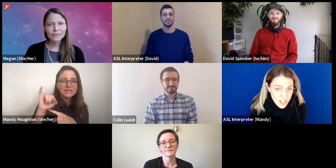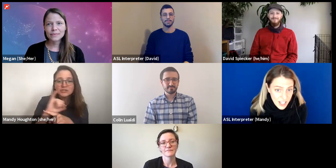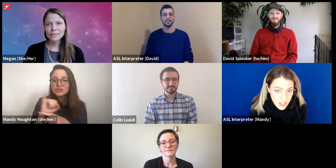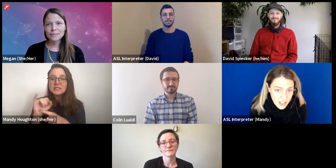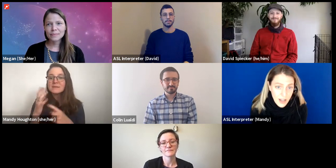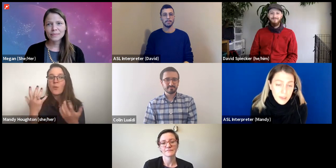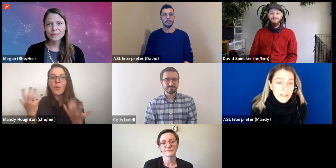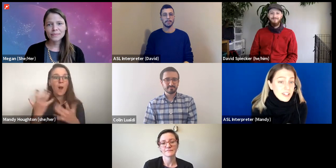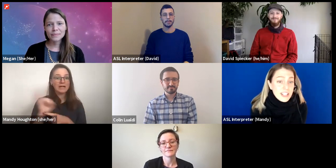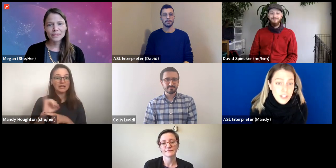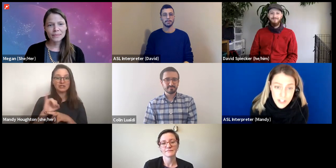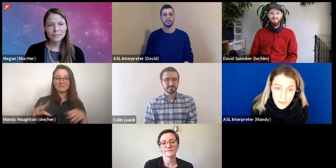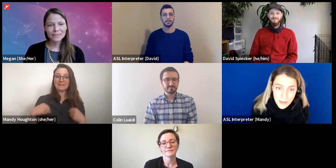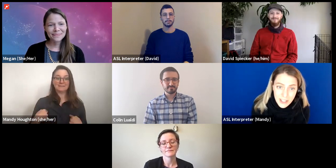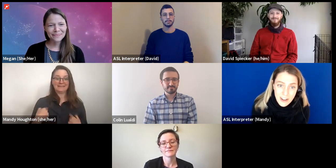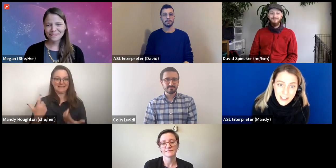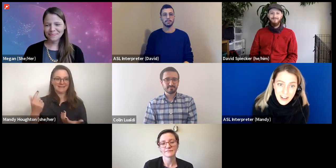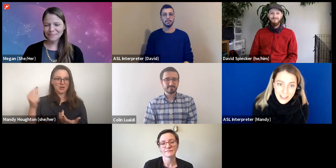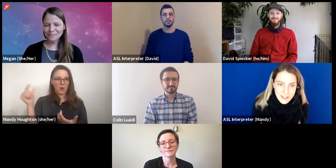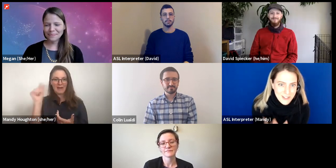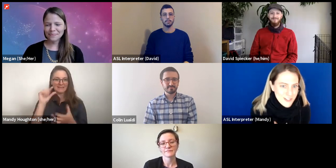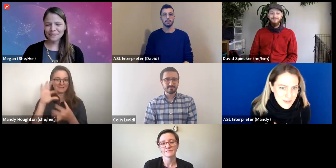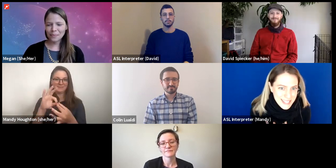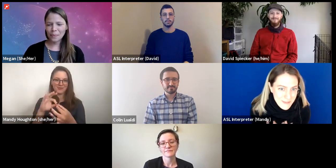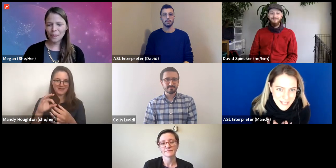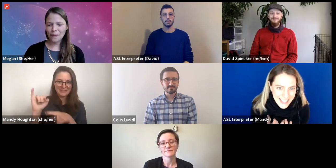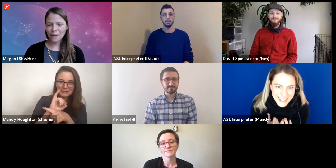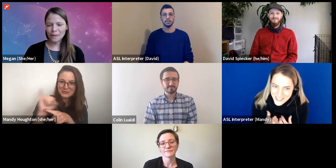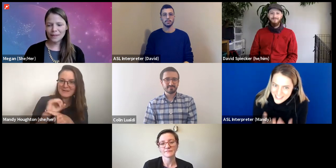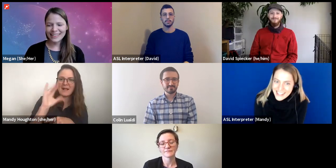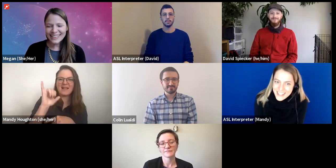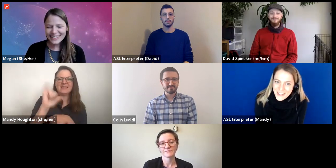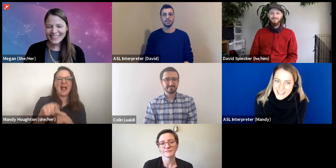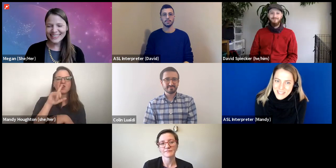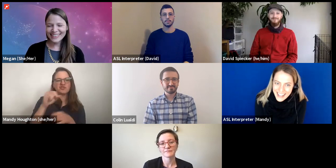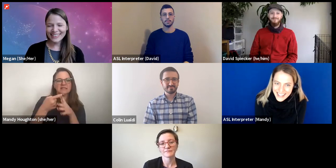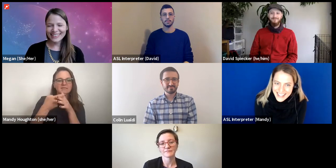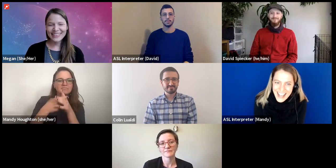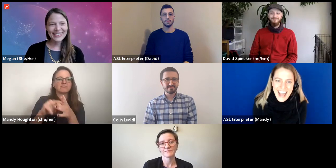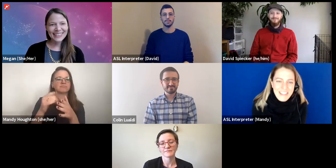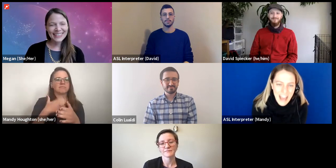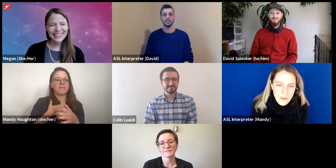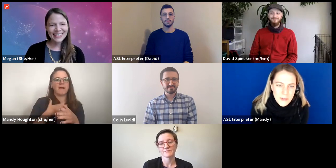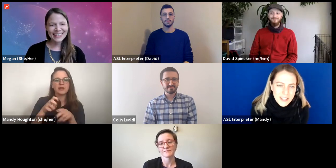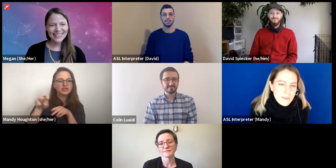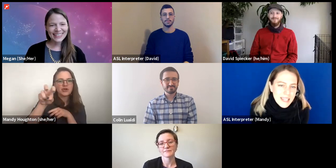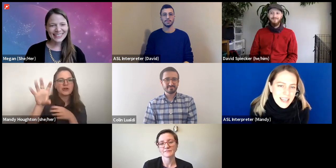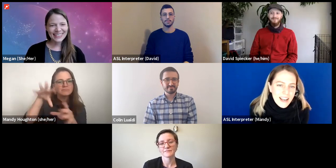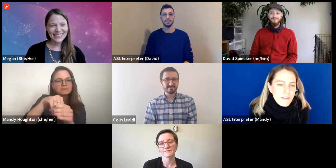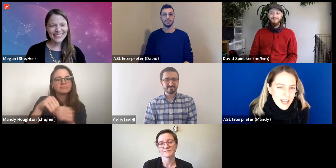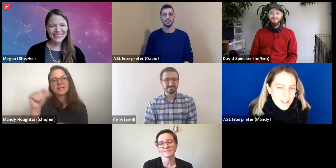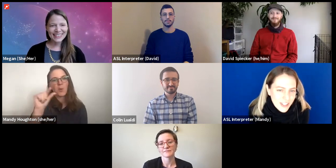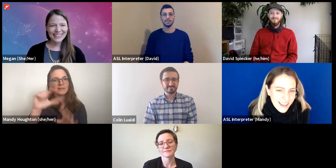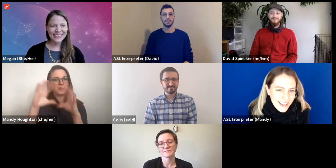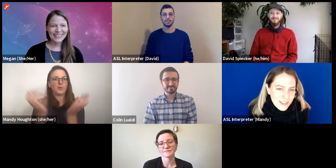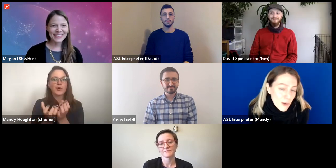in education, applied for an internship though later on in college. The internship accepted me and it was related to quantum science. And that was really the beginning